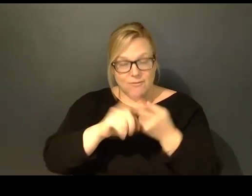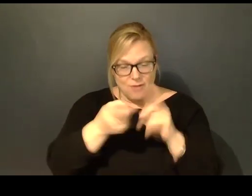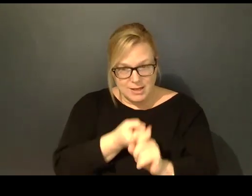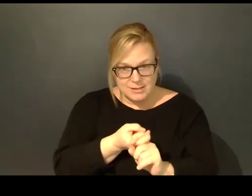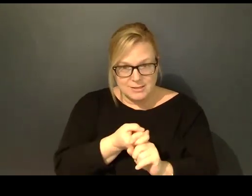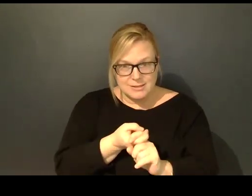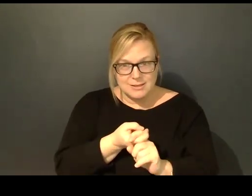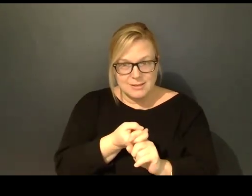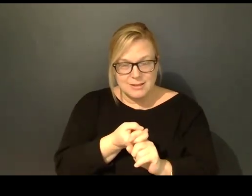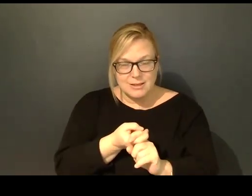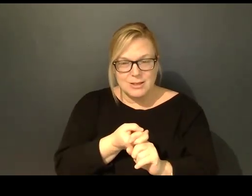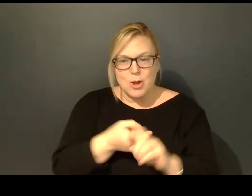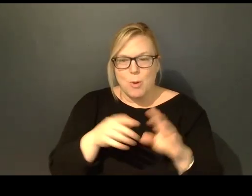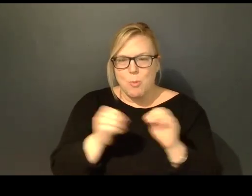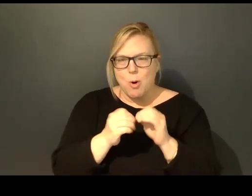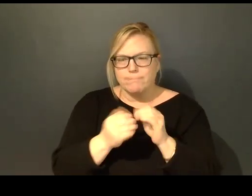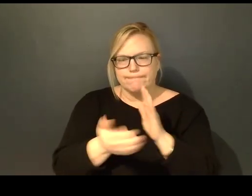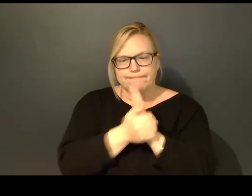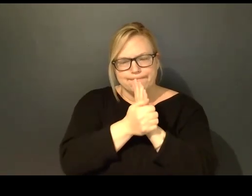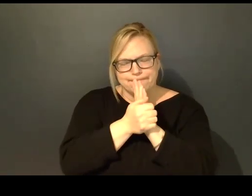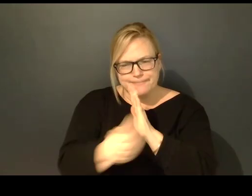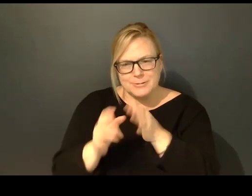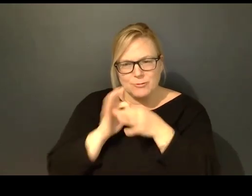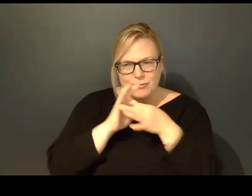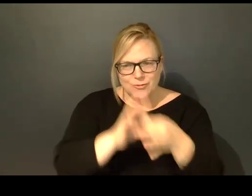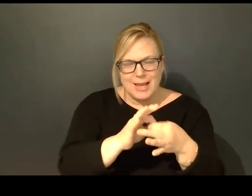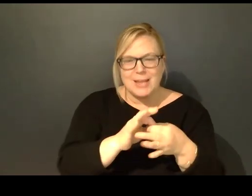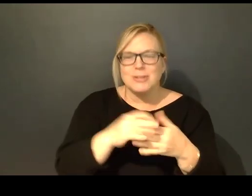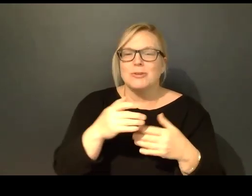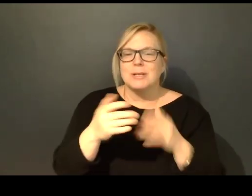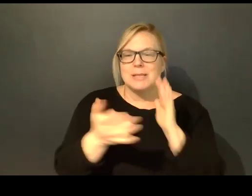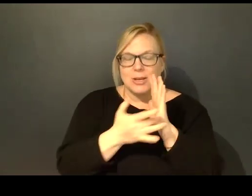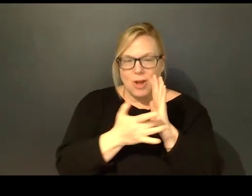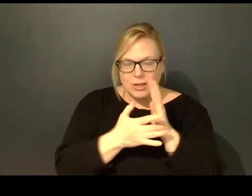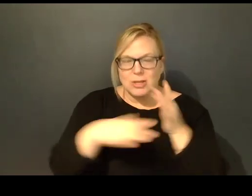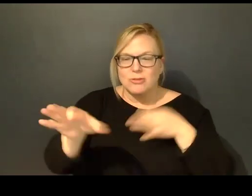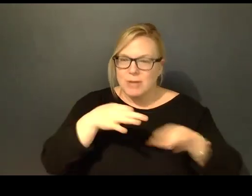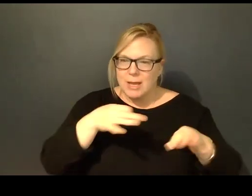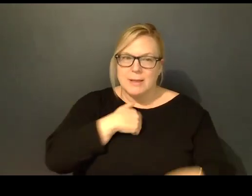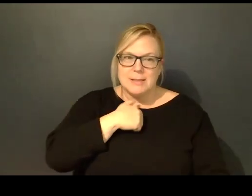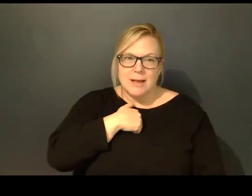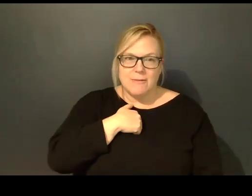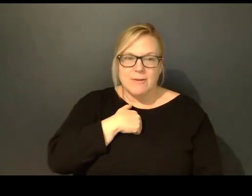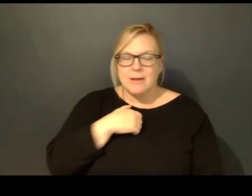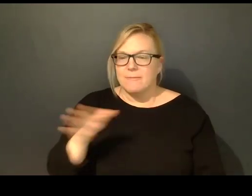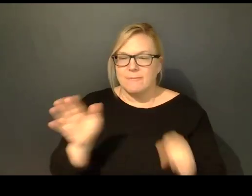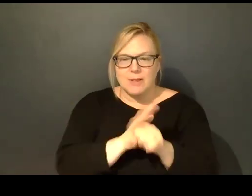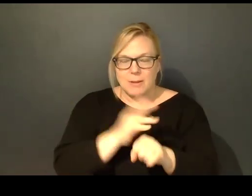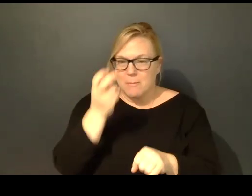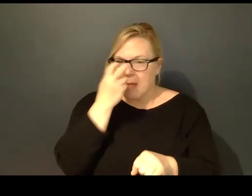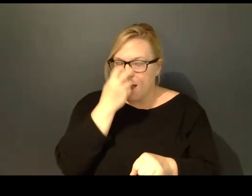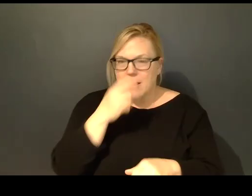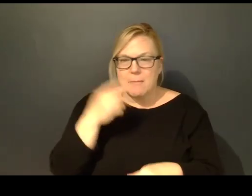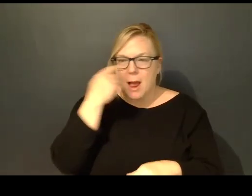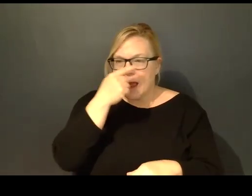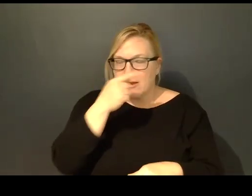are sharper than me and probably the sharpest tools in the house. A little self-description for myself. As I said, I'm completely blind. My eyes are fake.